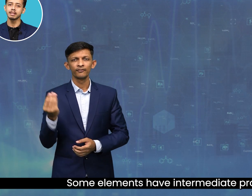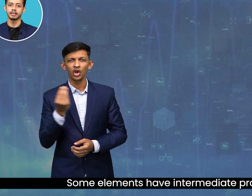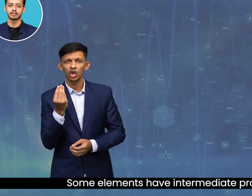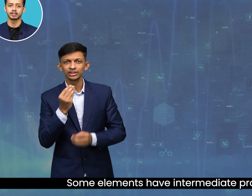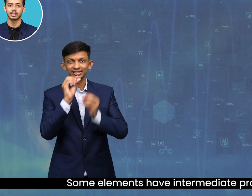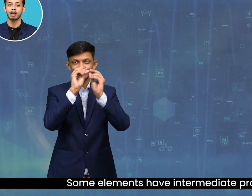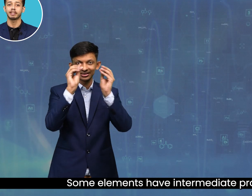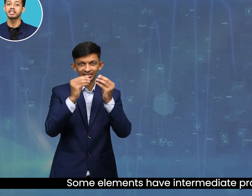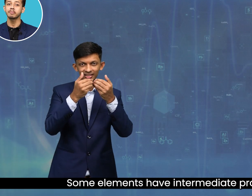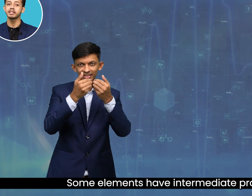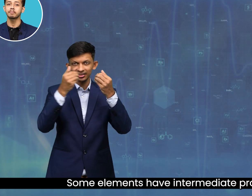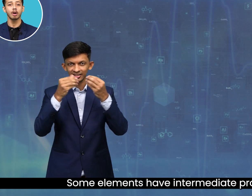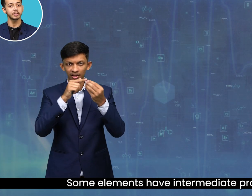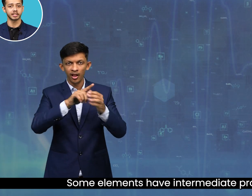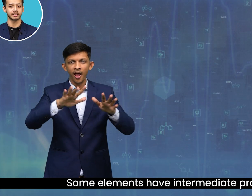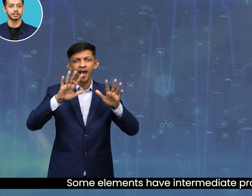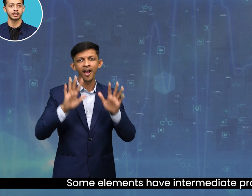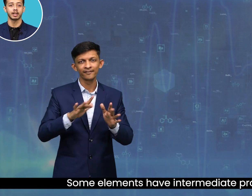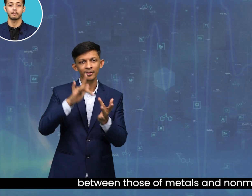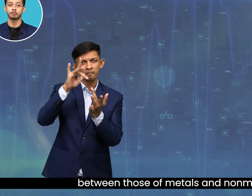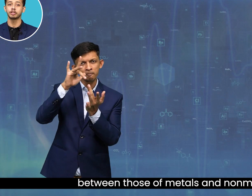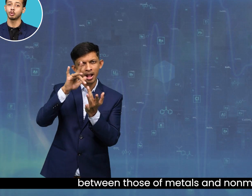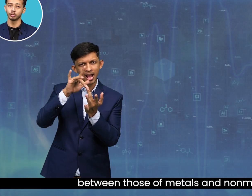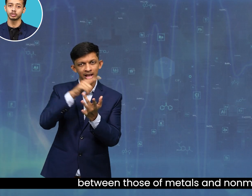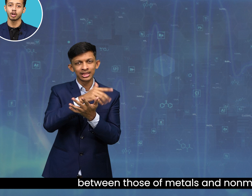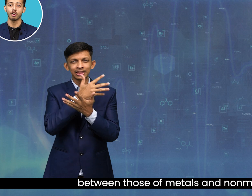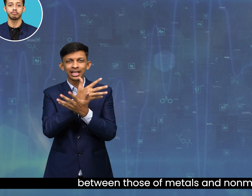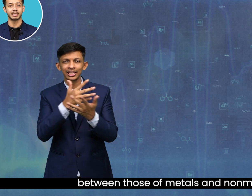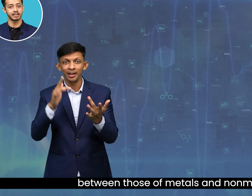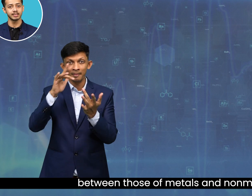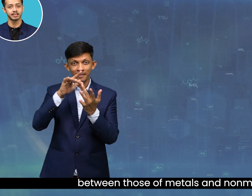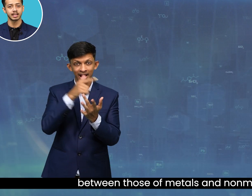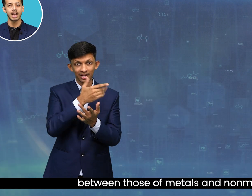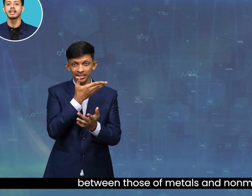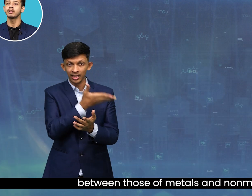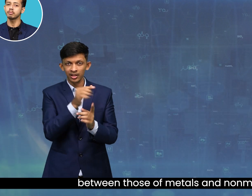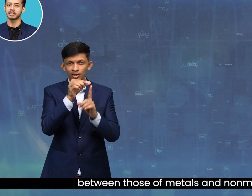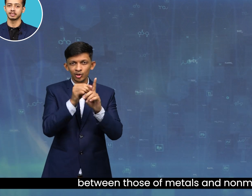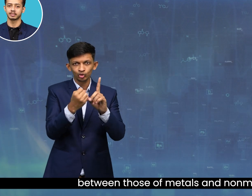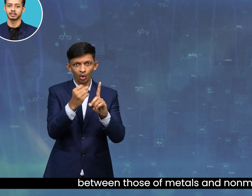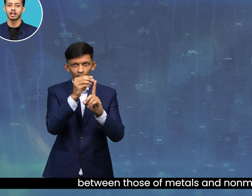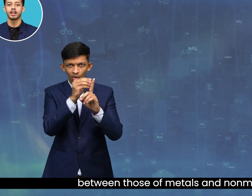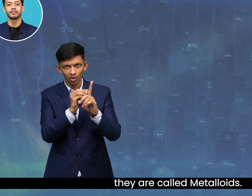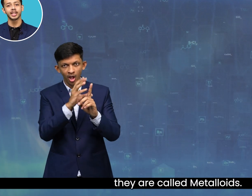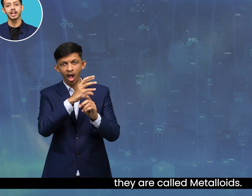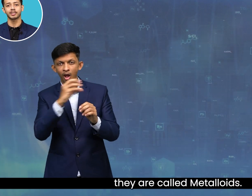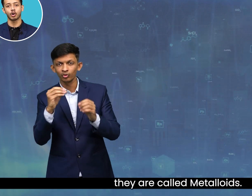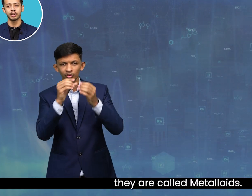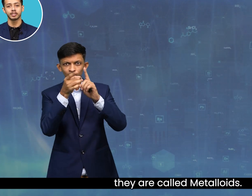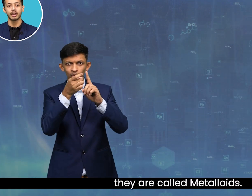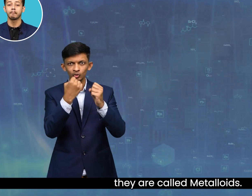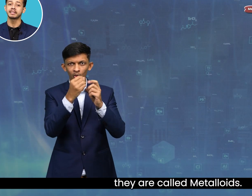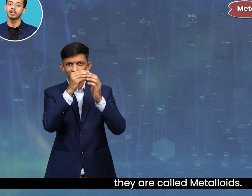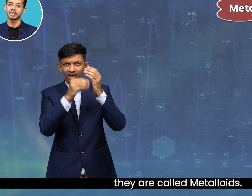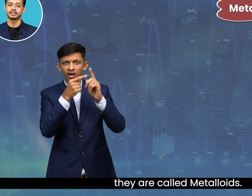Some elements have intermediate properties between those of metals and nonmetals. They are